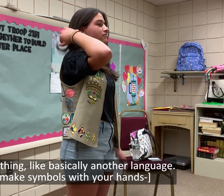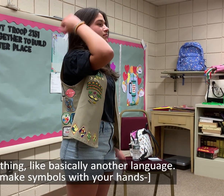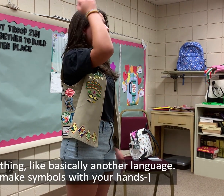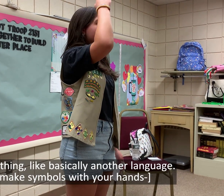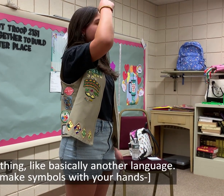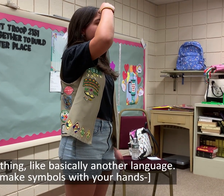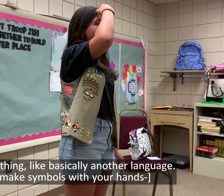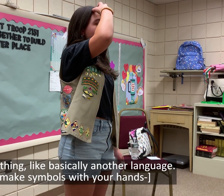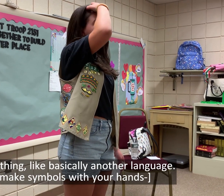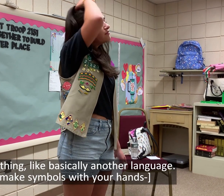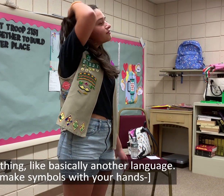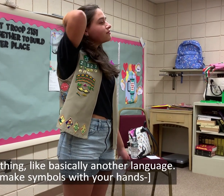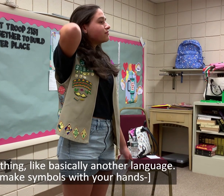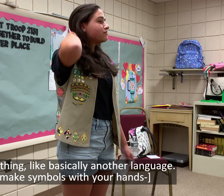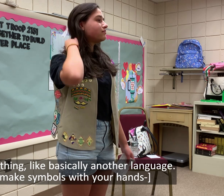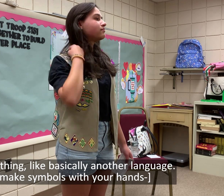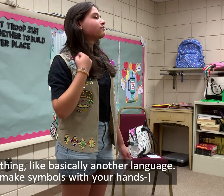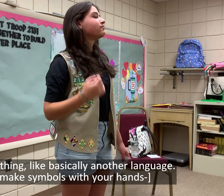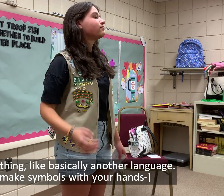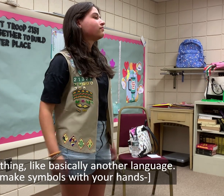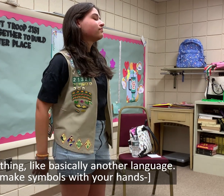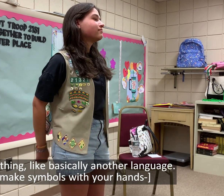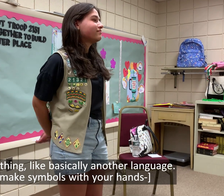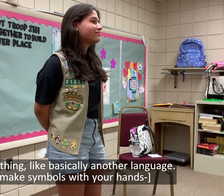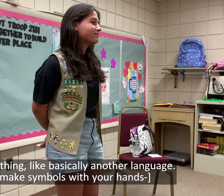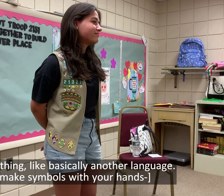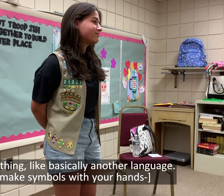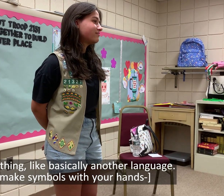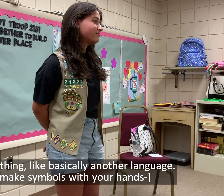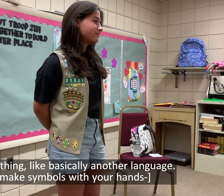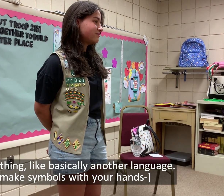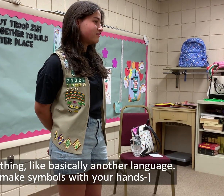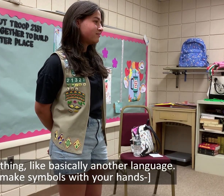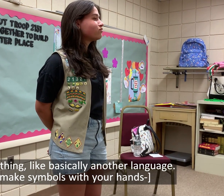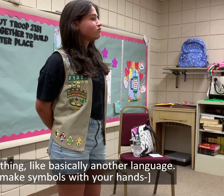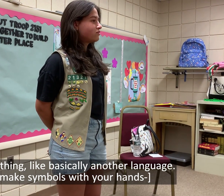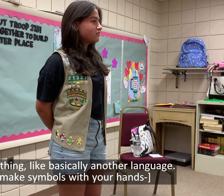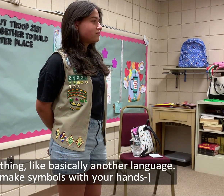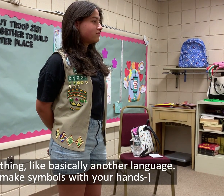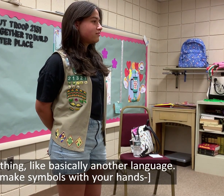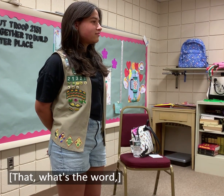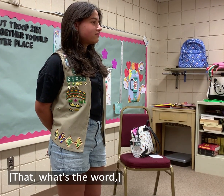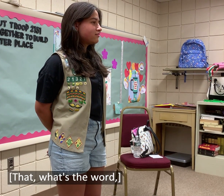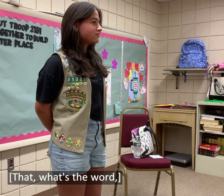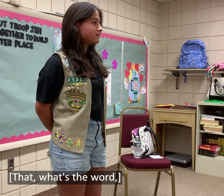It's basically like another language. You make symbols with your hands that